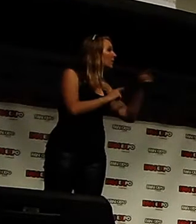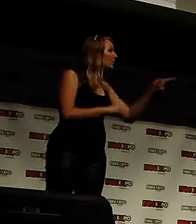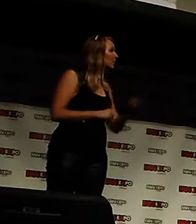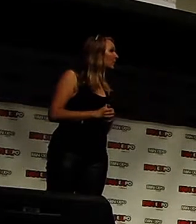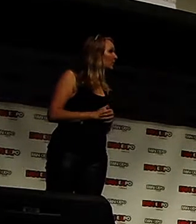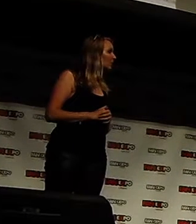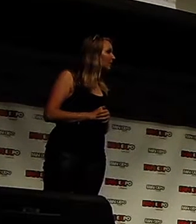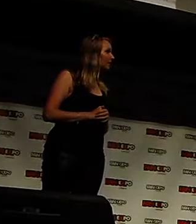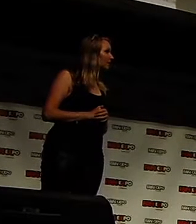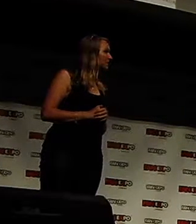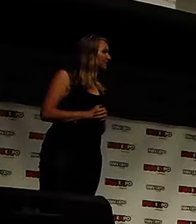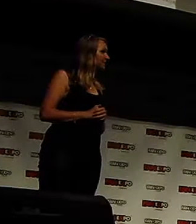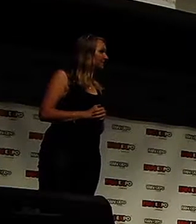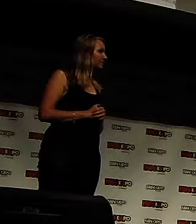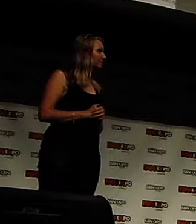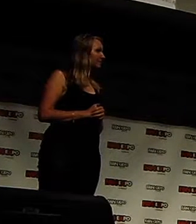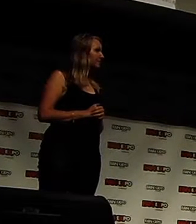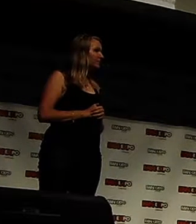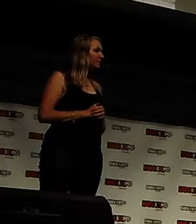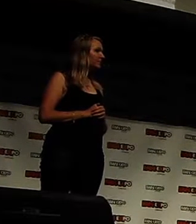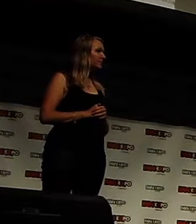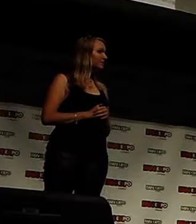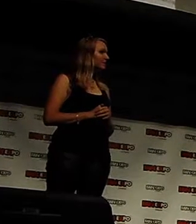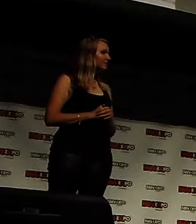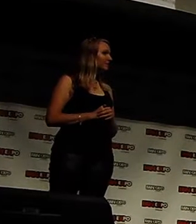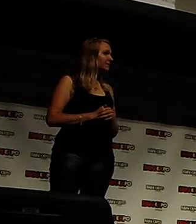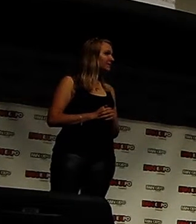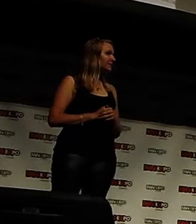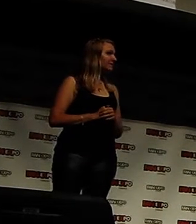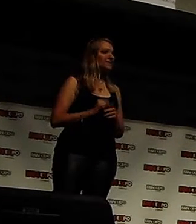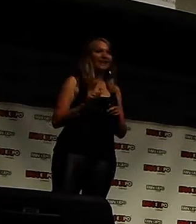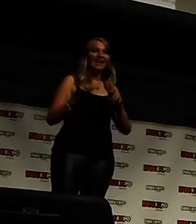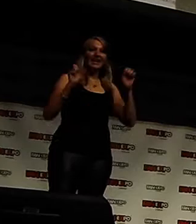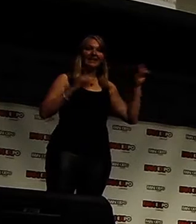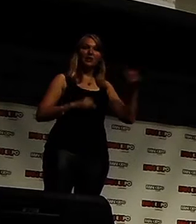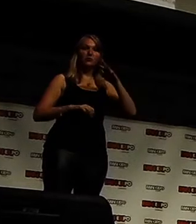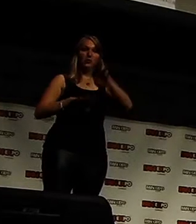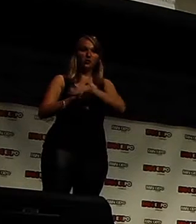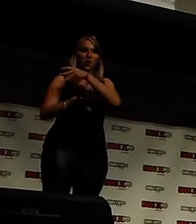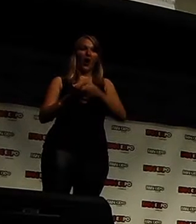Hi. Can you answer the rest of the questions in a Scottish accent?